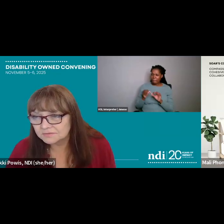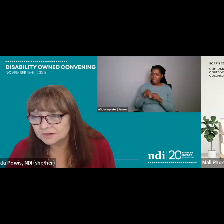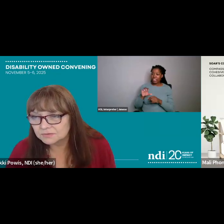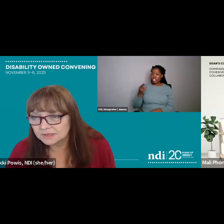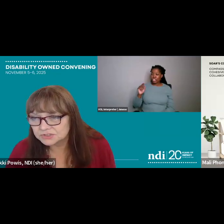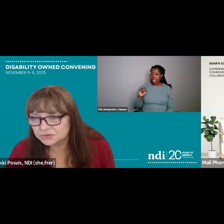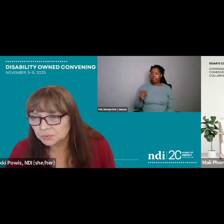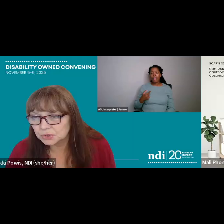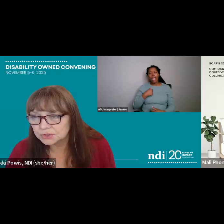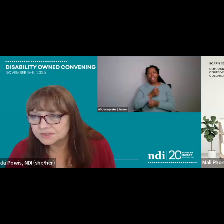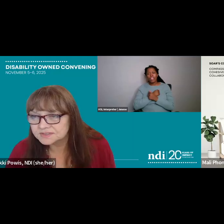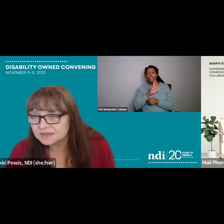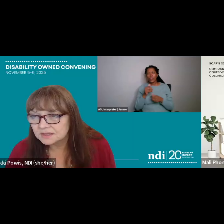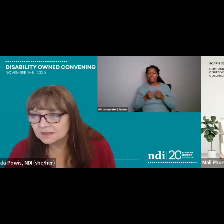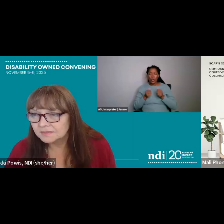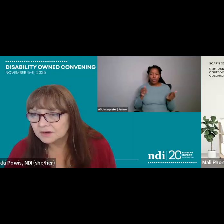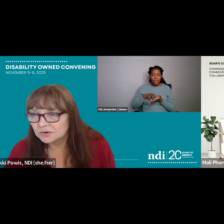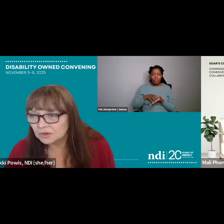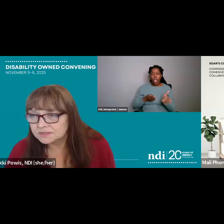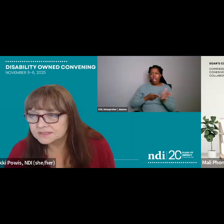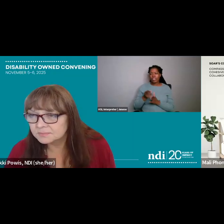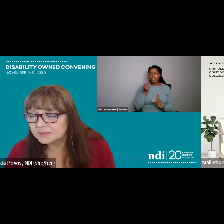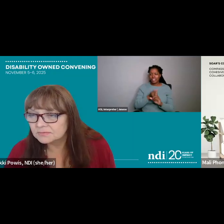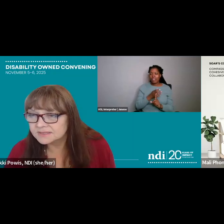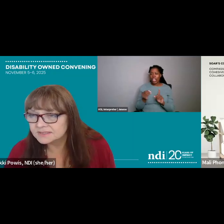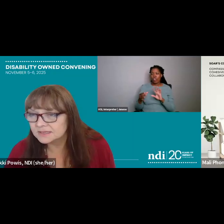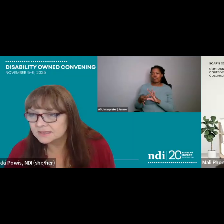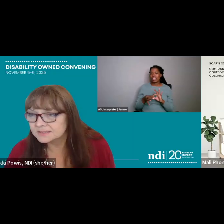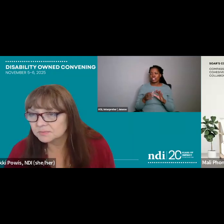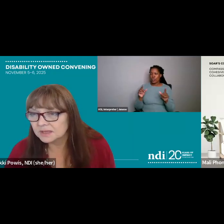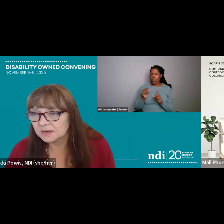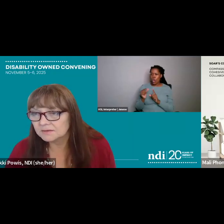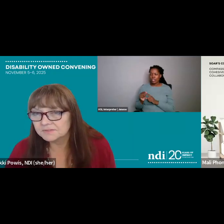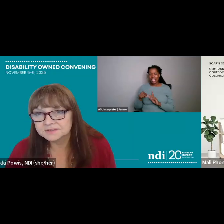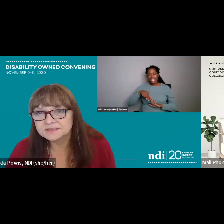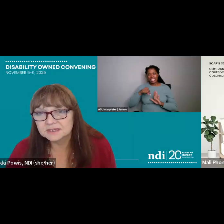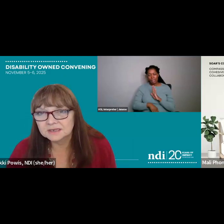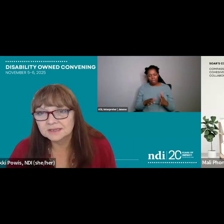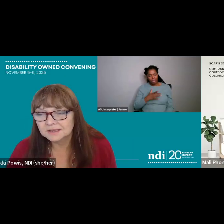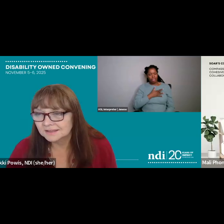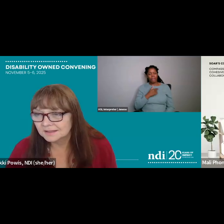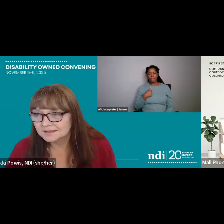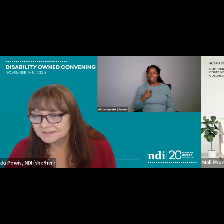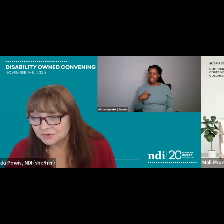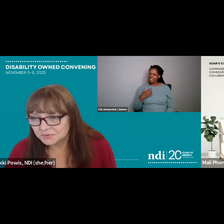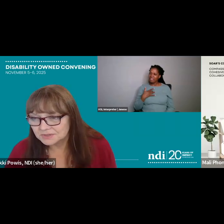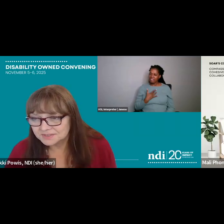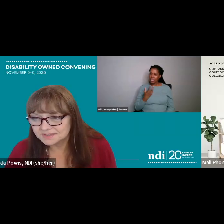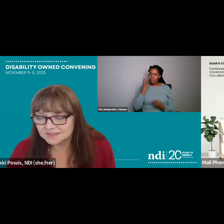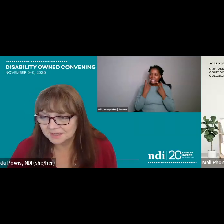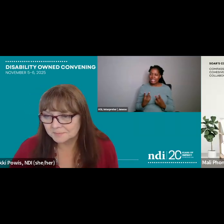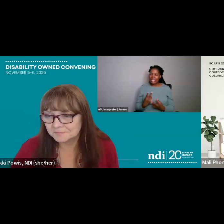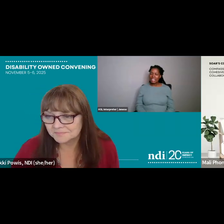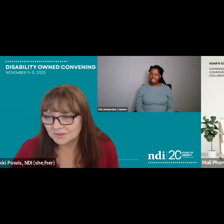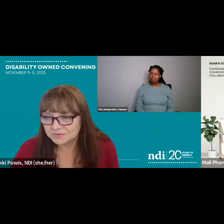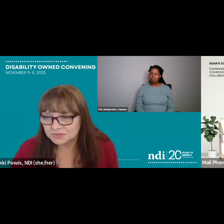authentic self, and relational words. They are all deeply resonating with me, and I feel seen. So